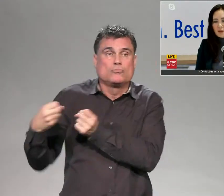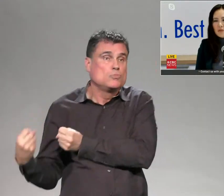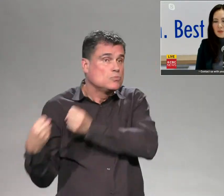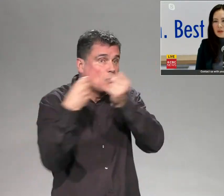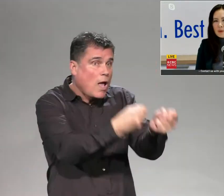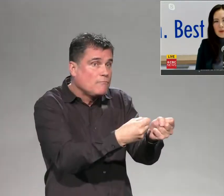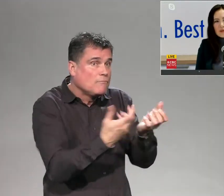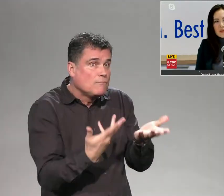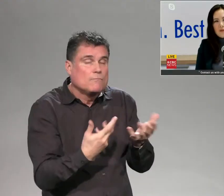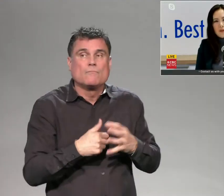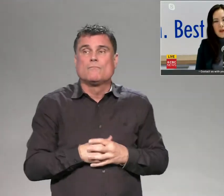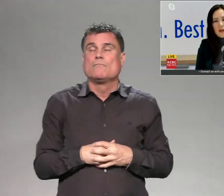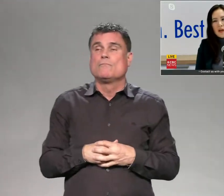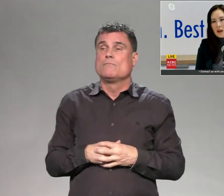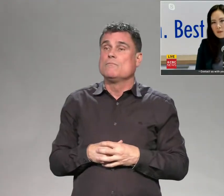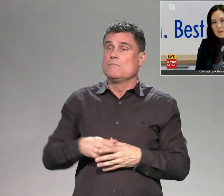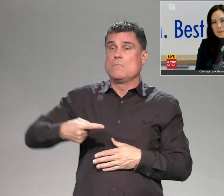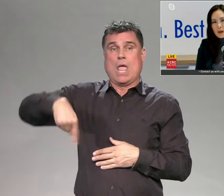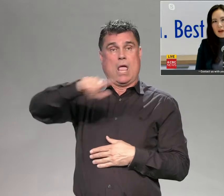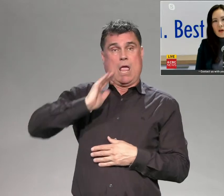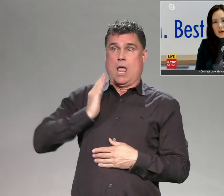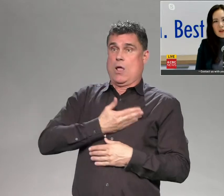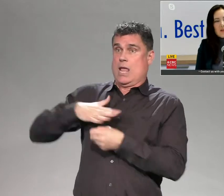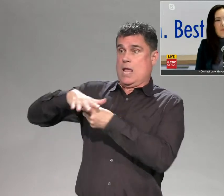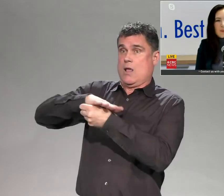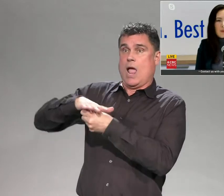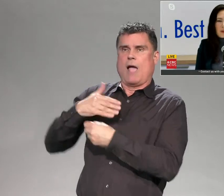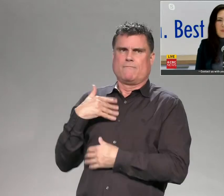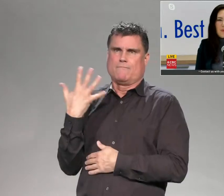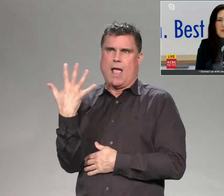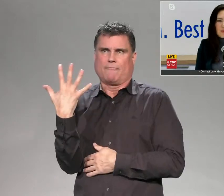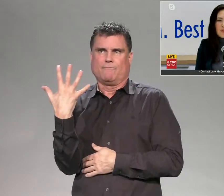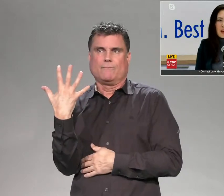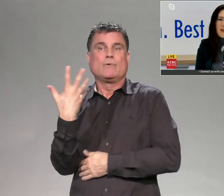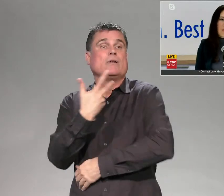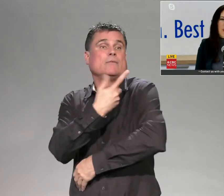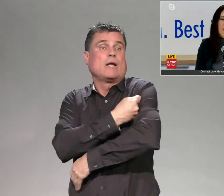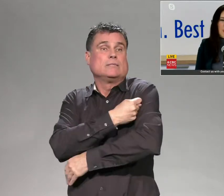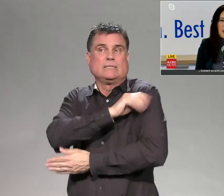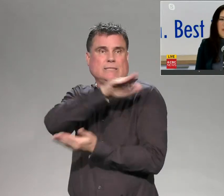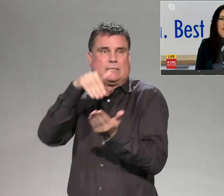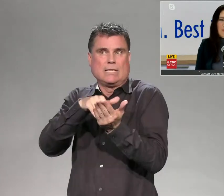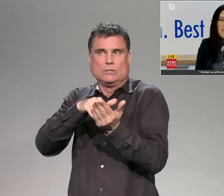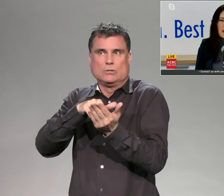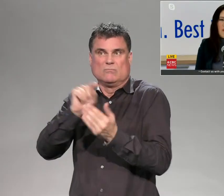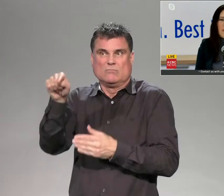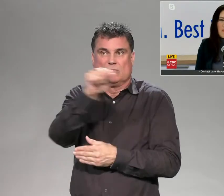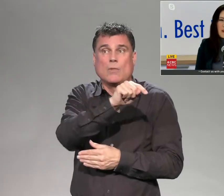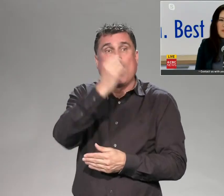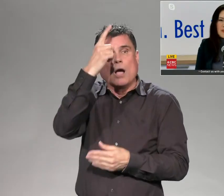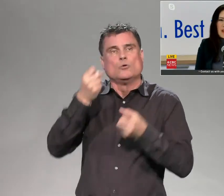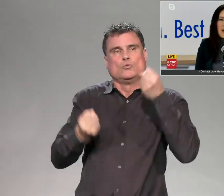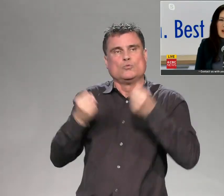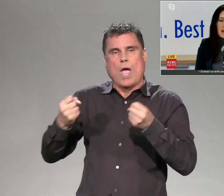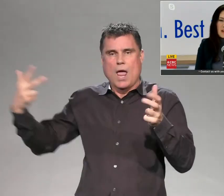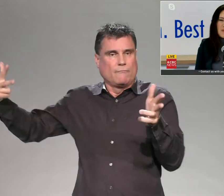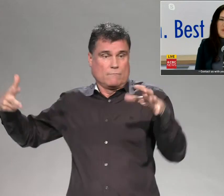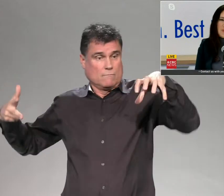have heard very positive feedback on, and people are able to use that. Otherwise, we can also provide